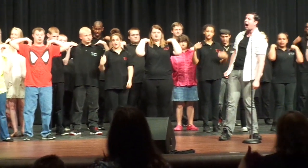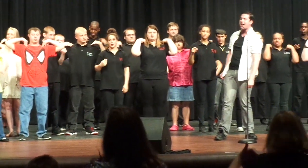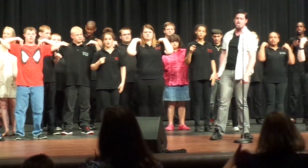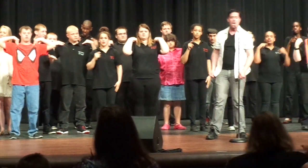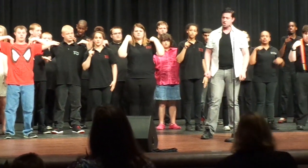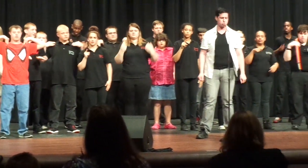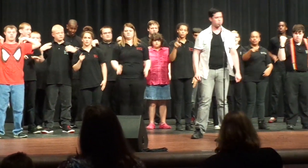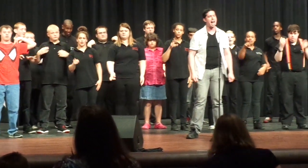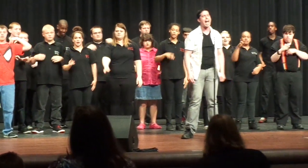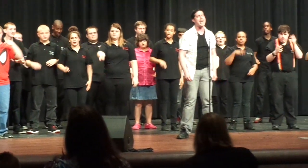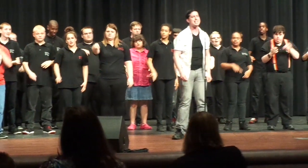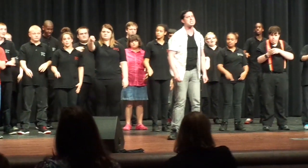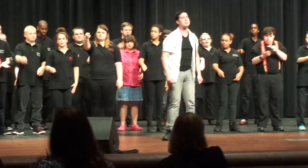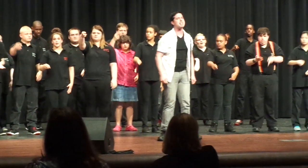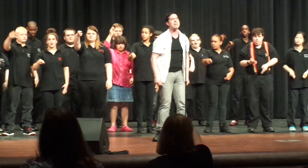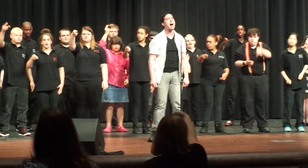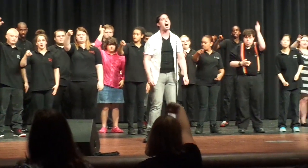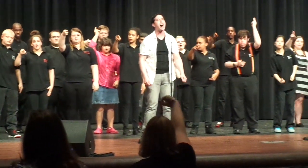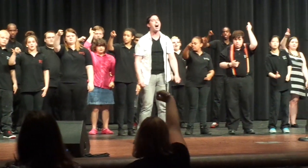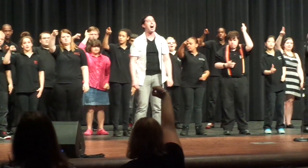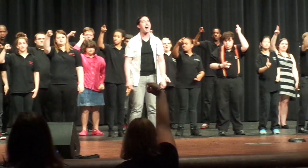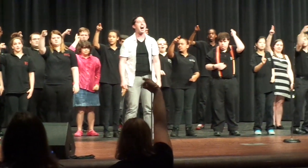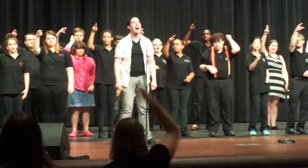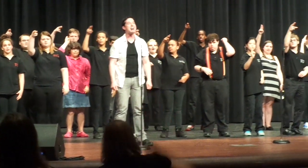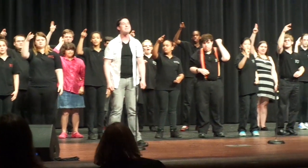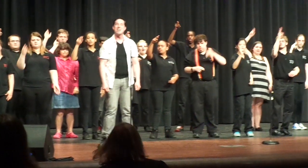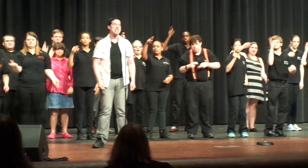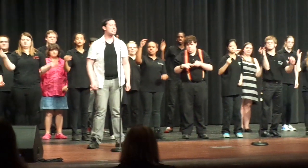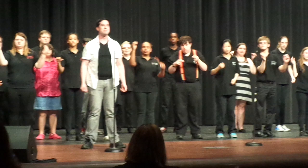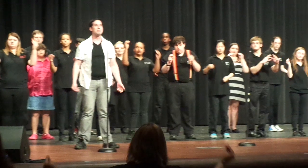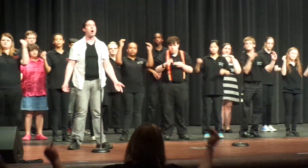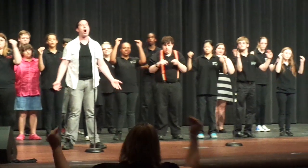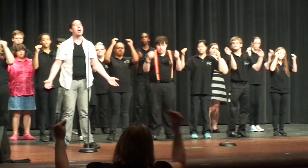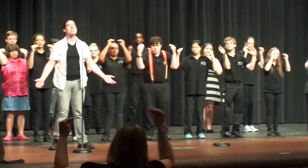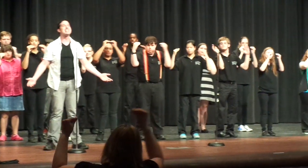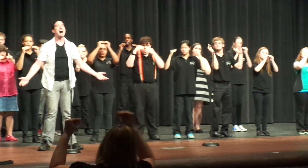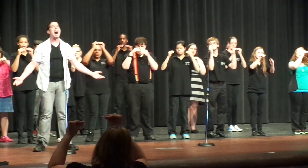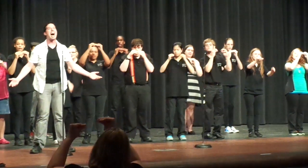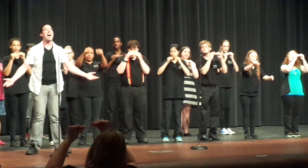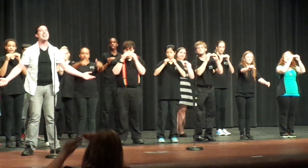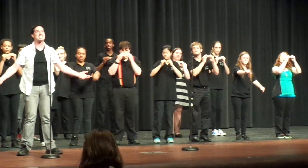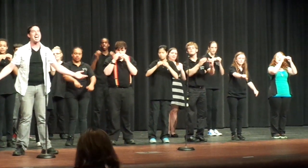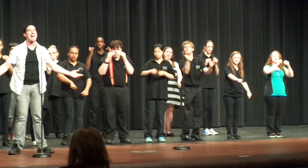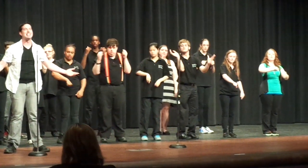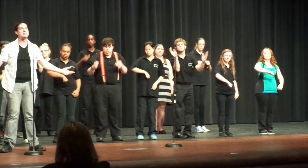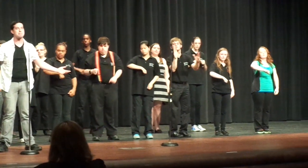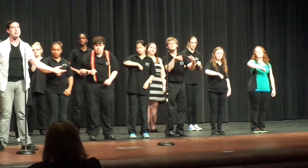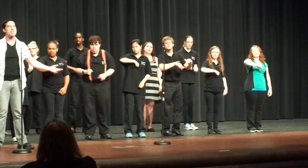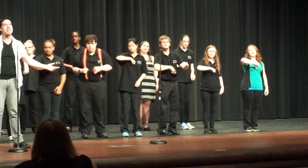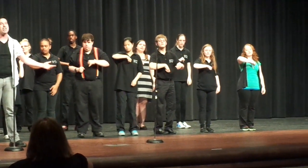shoulders. You raise me up to more than I can be.